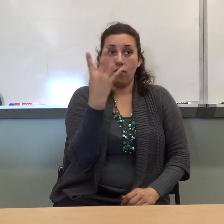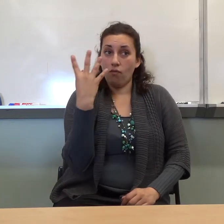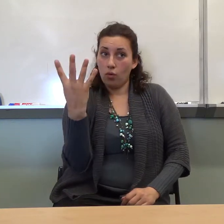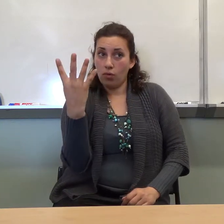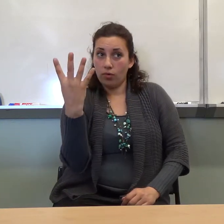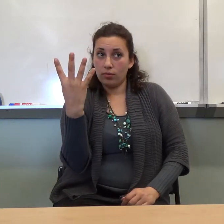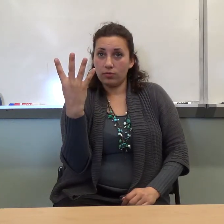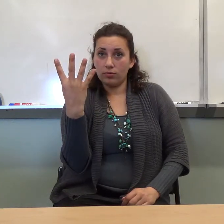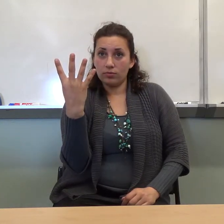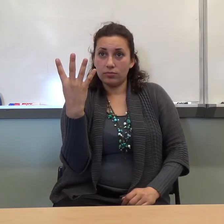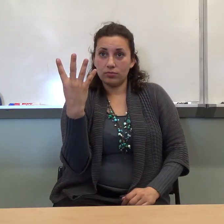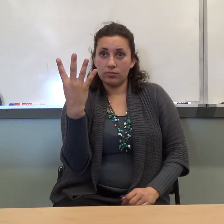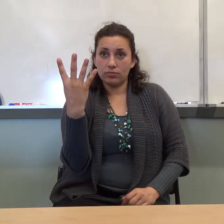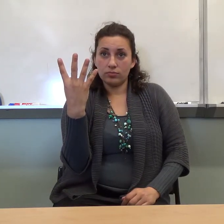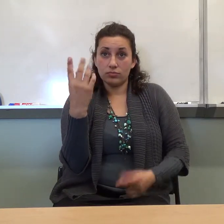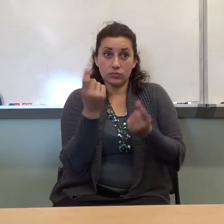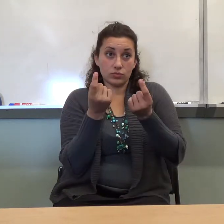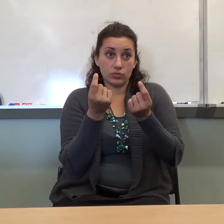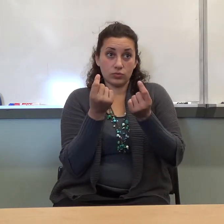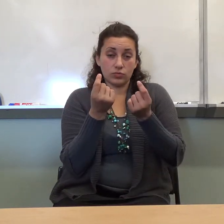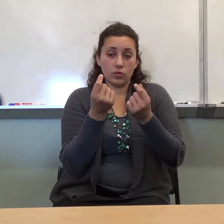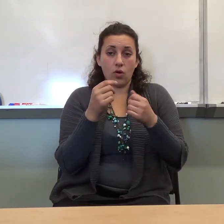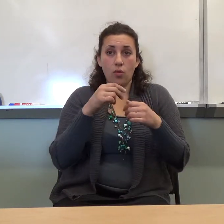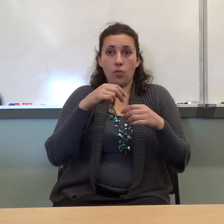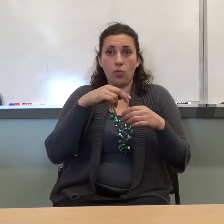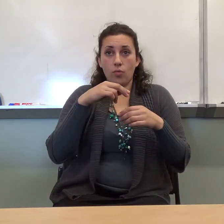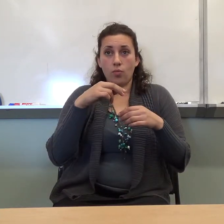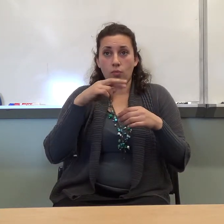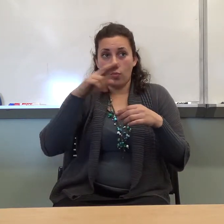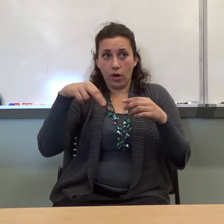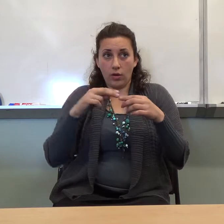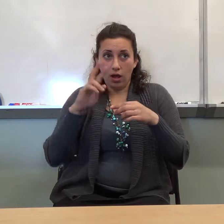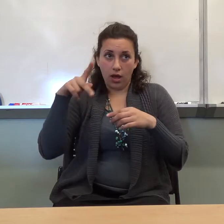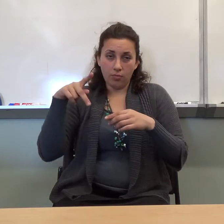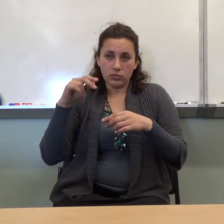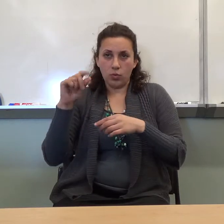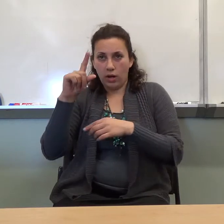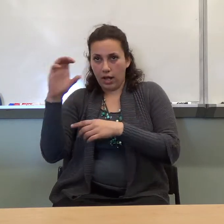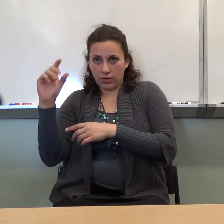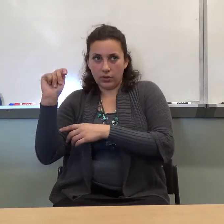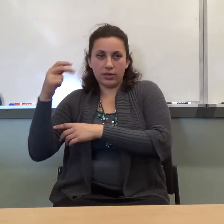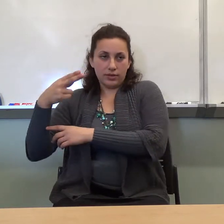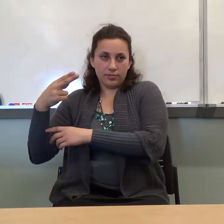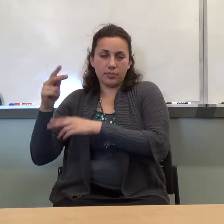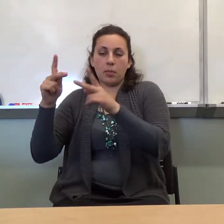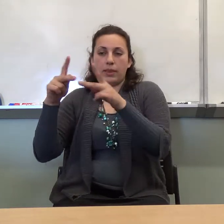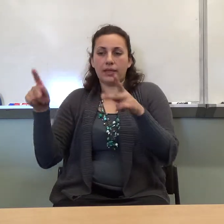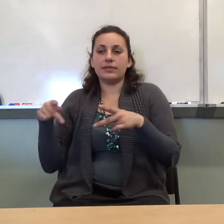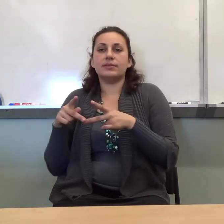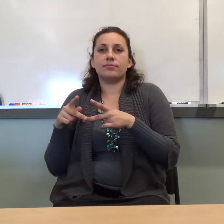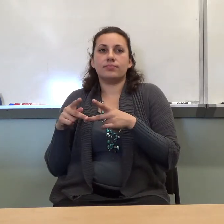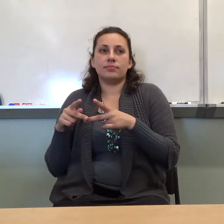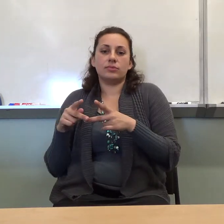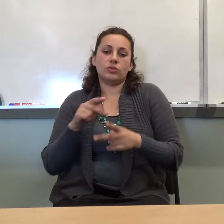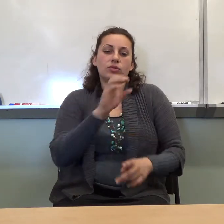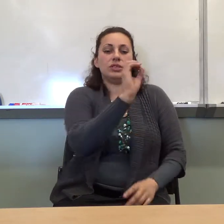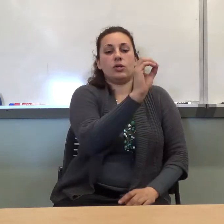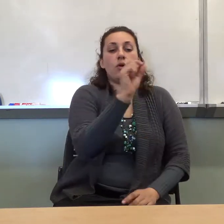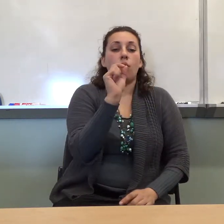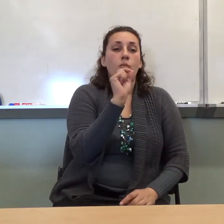Now what we've done is rounded to the hundredths position there. You could go out further, you could go out to the thousandths position, 0.444.